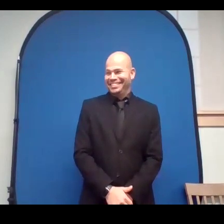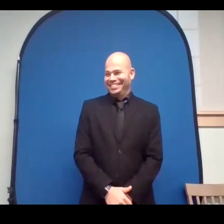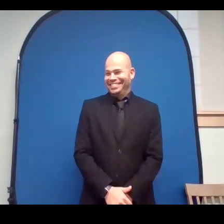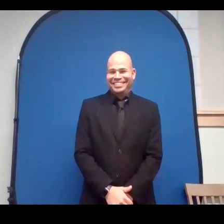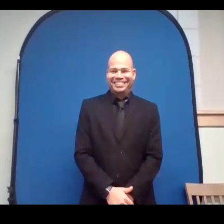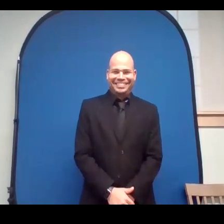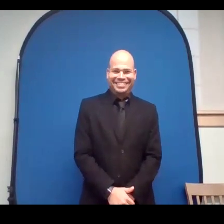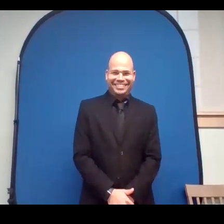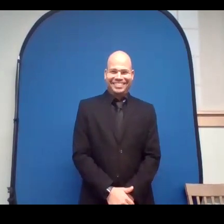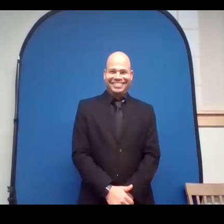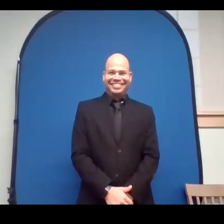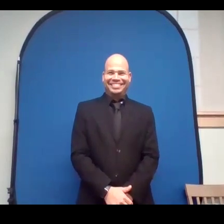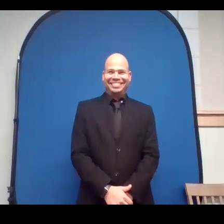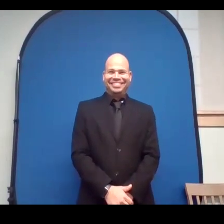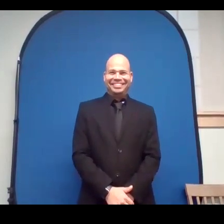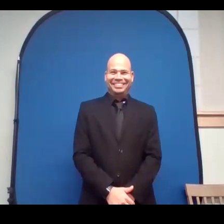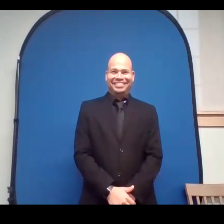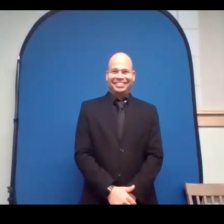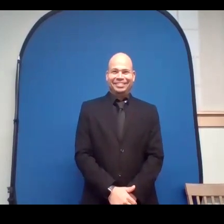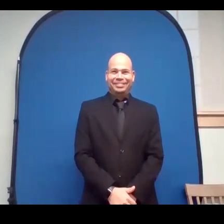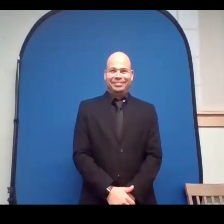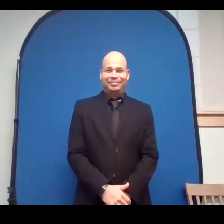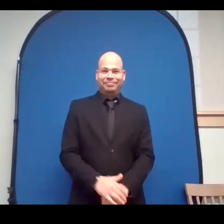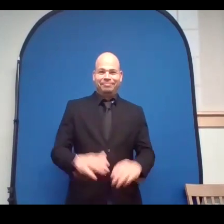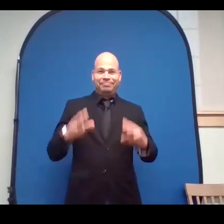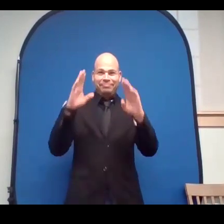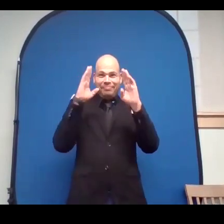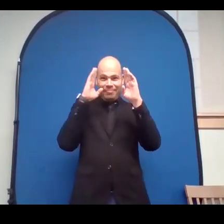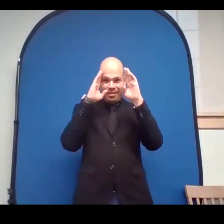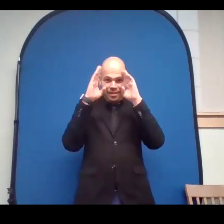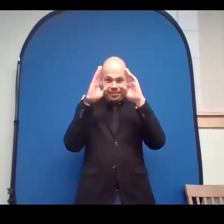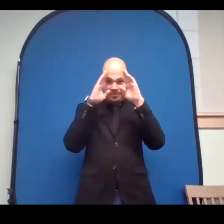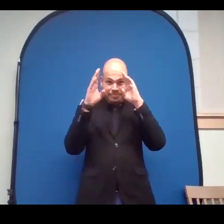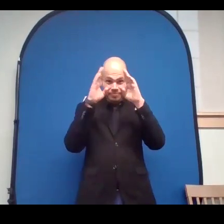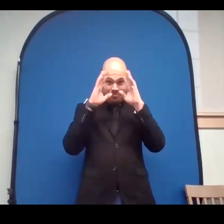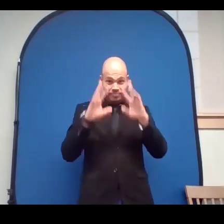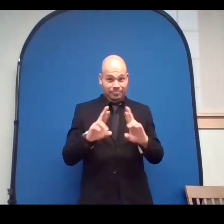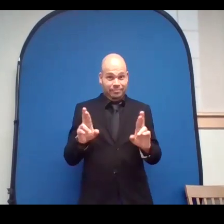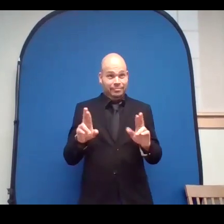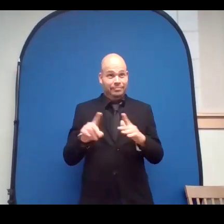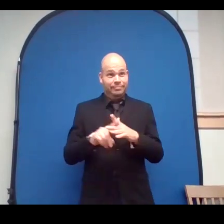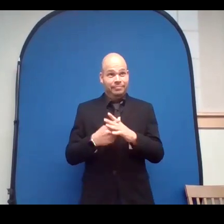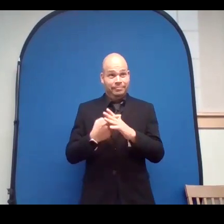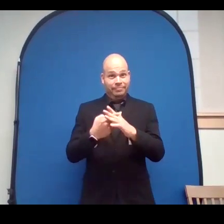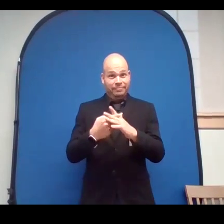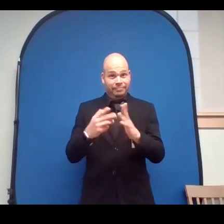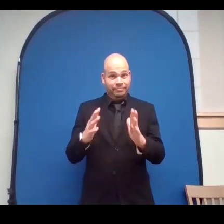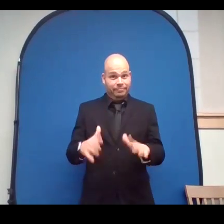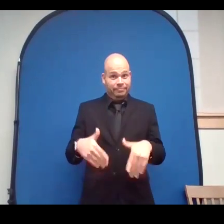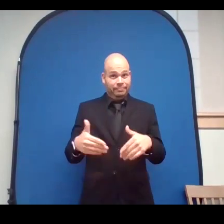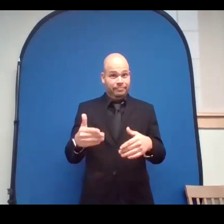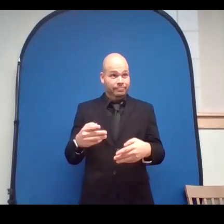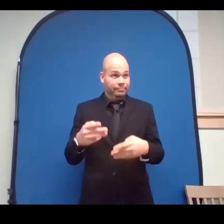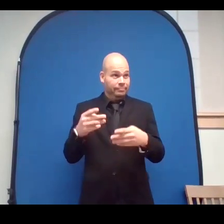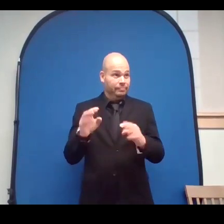Yes. Okay, we will resume. We're back live streaming at this point, so